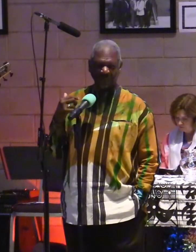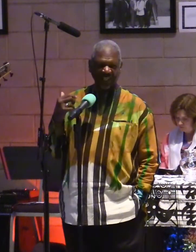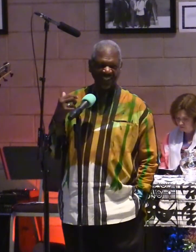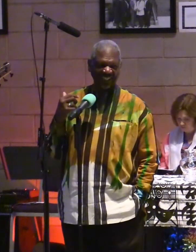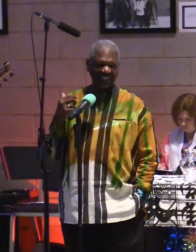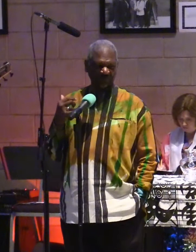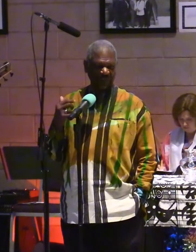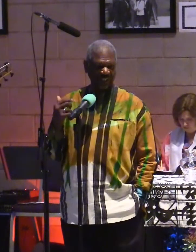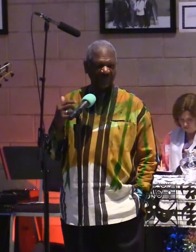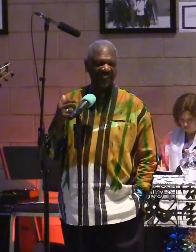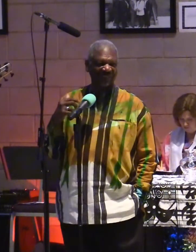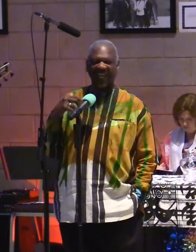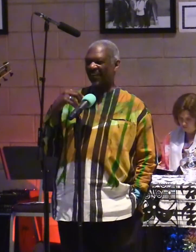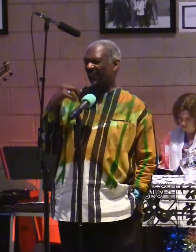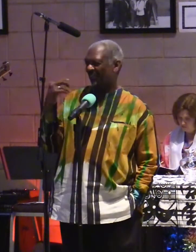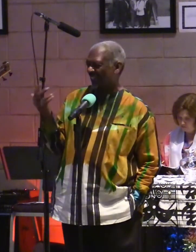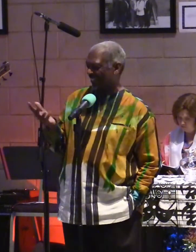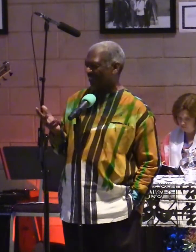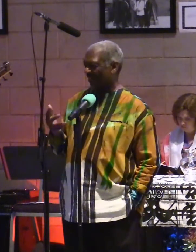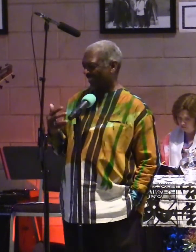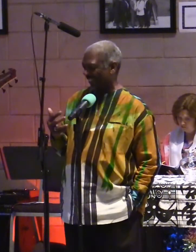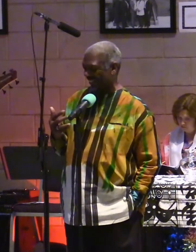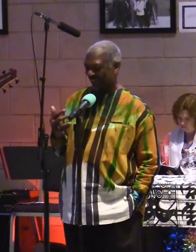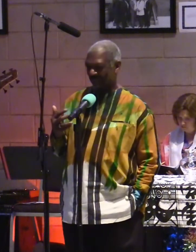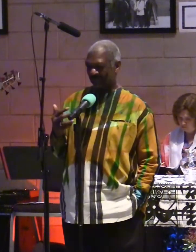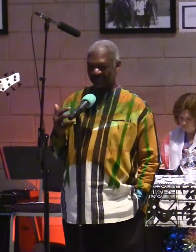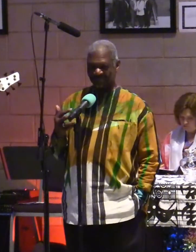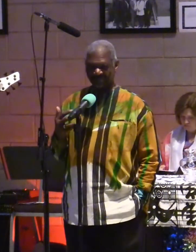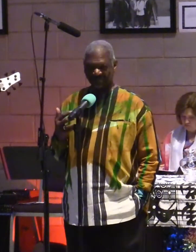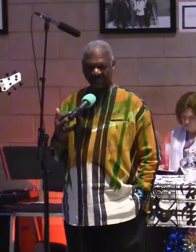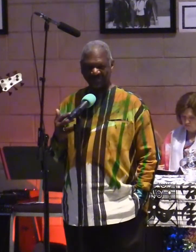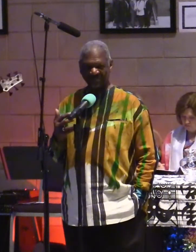And if blood is thicker than water, then we got to have enough sense to come back together.